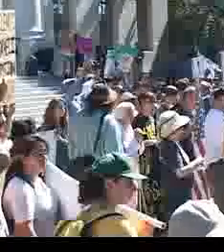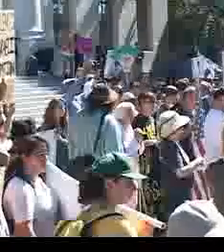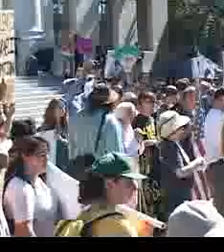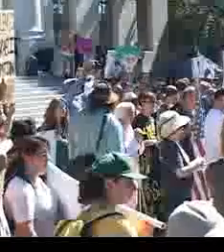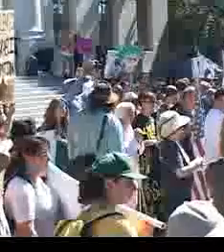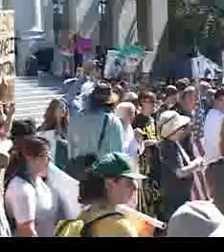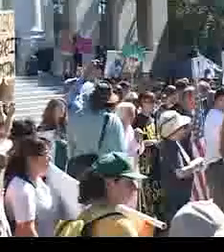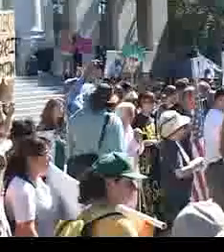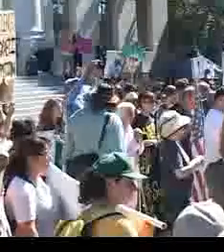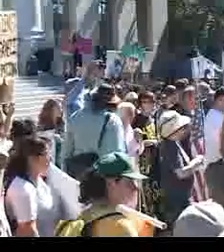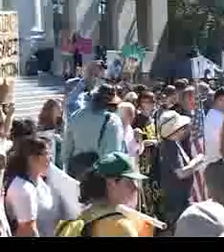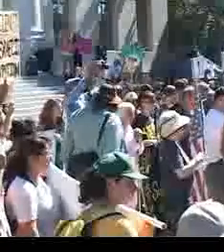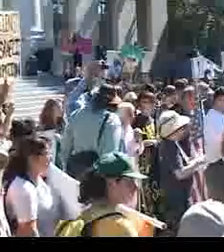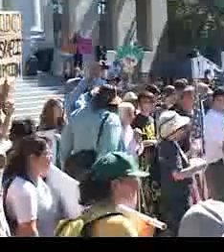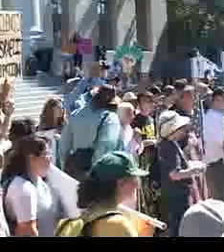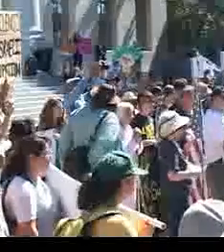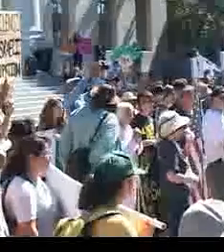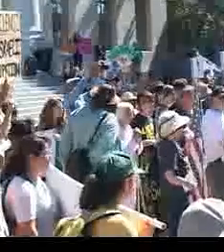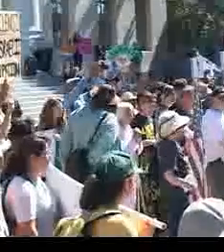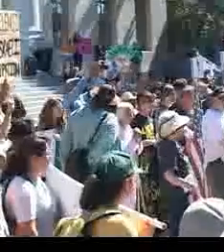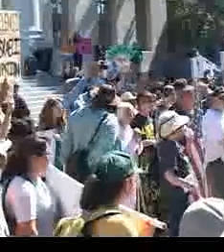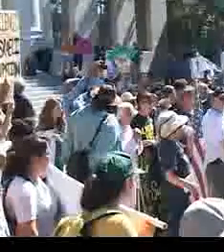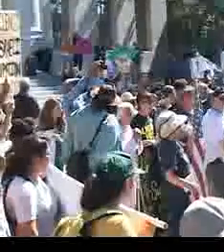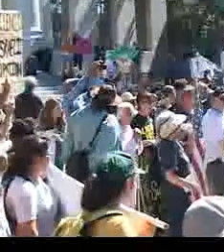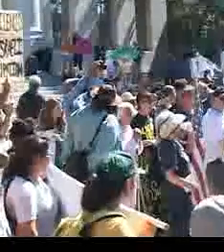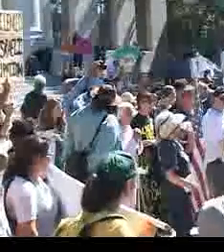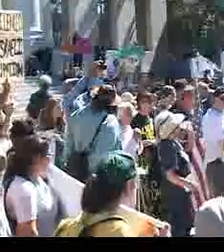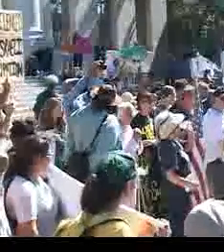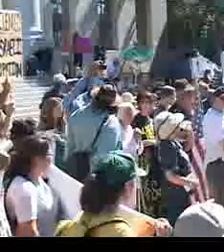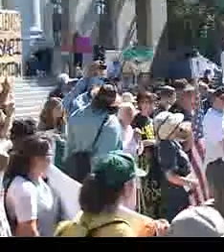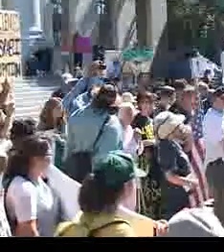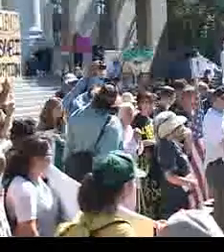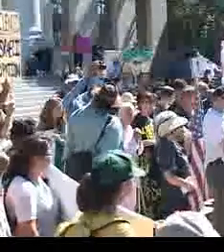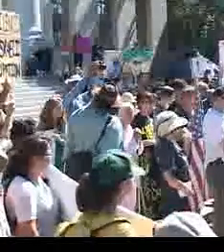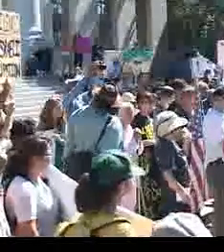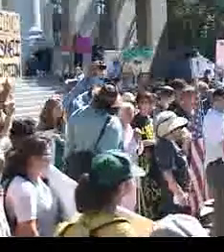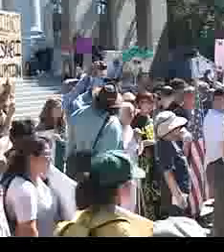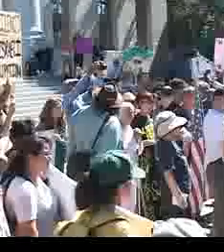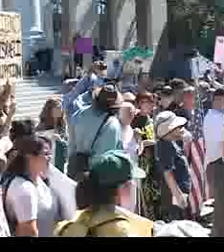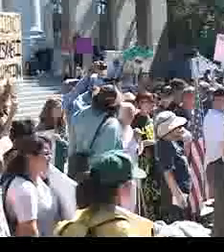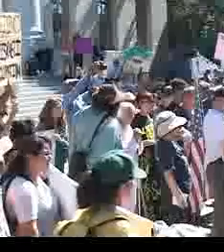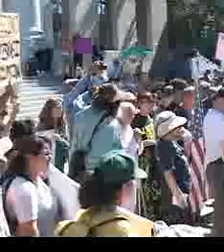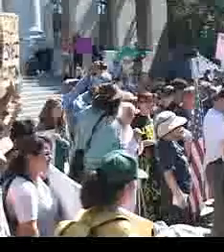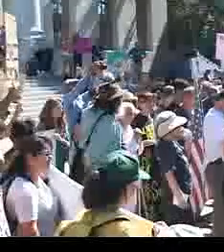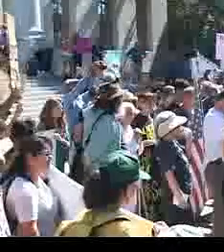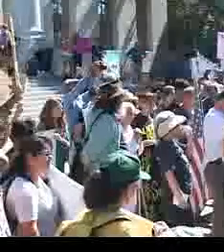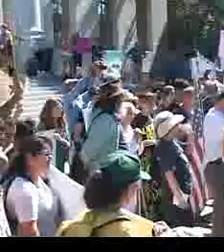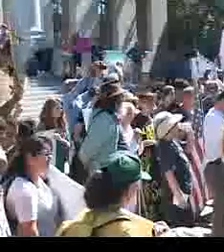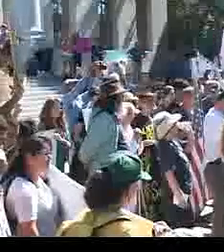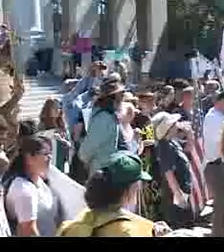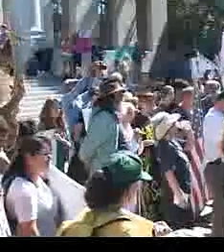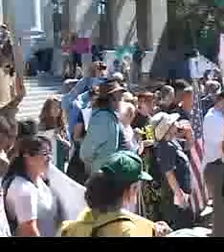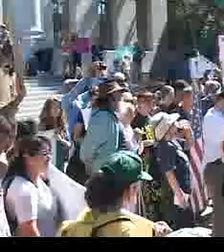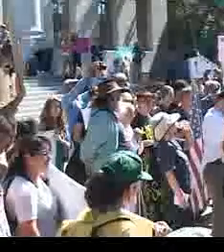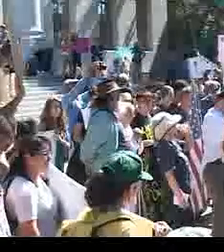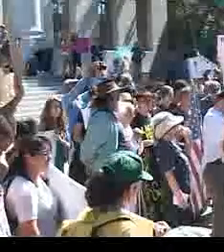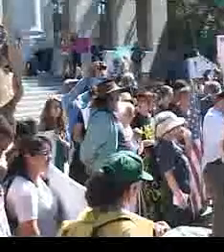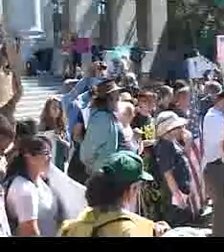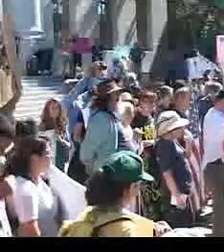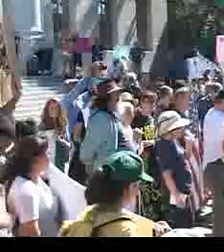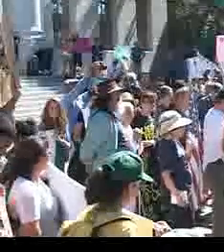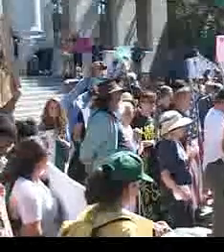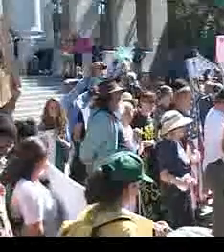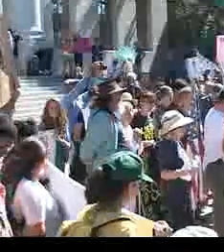directors? That's the answer. I ask you to consider. If this is a firm, and if the Board of Regents are the